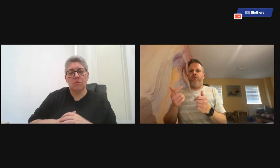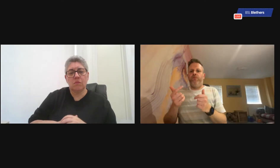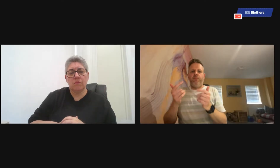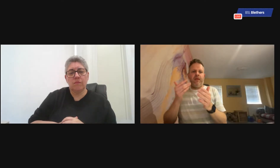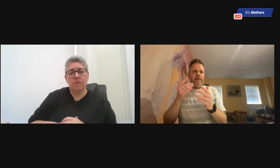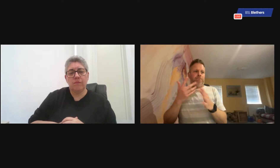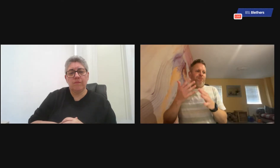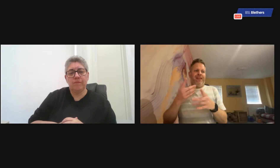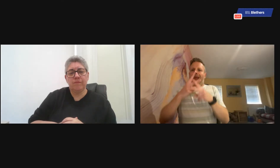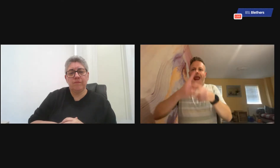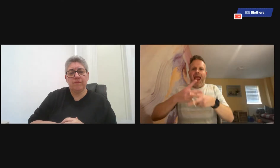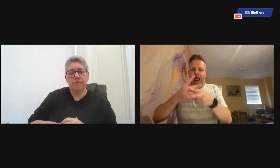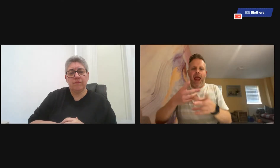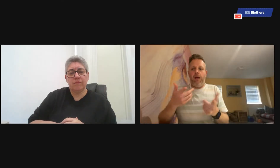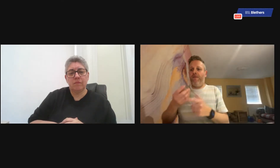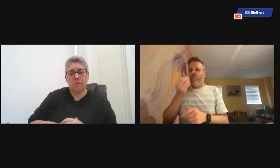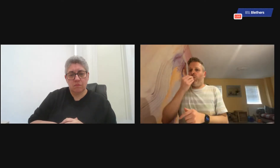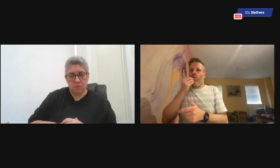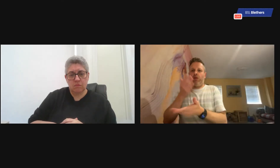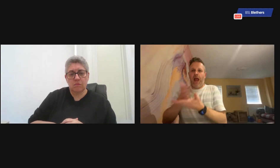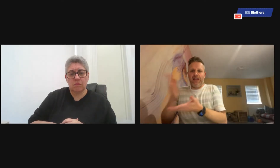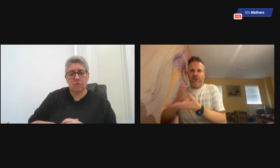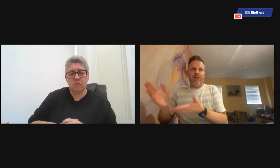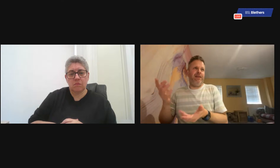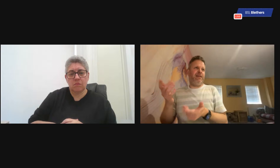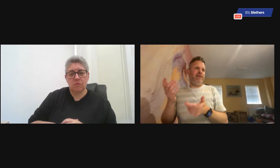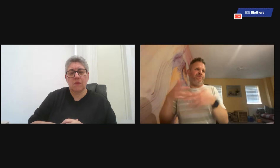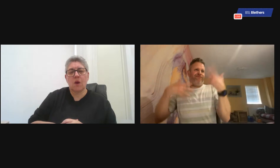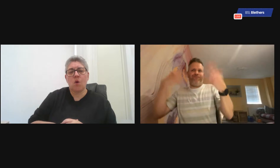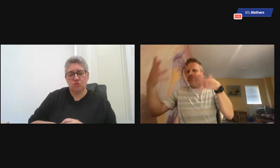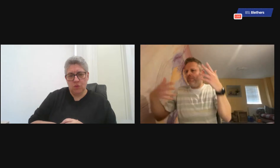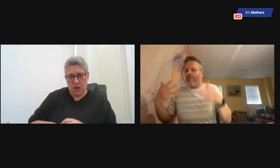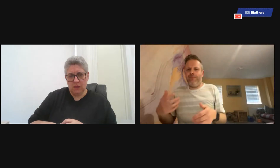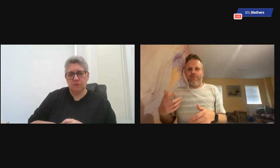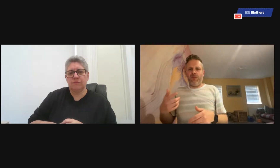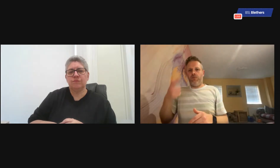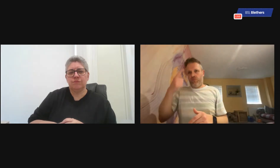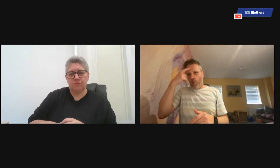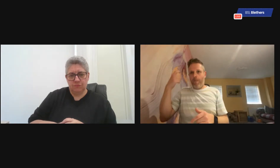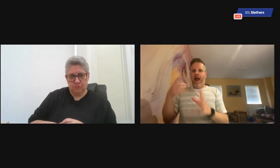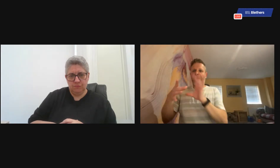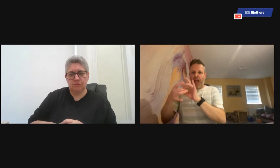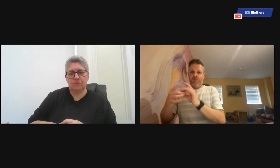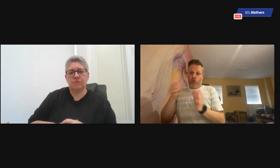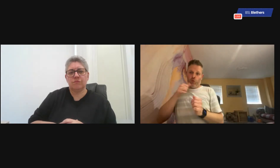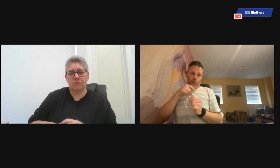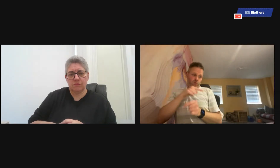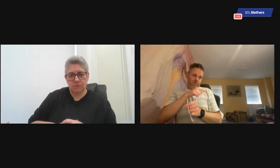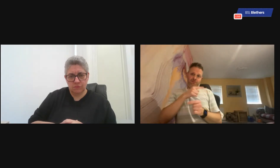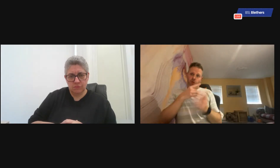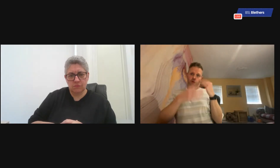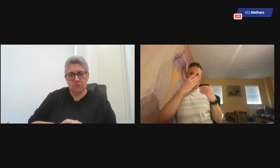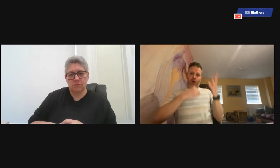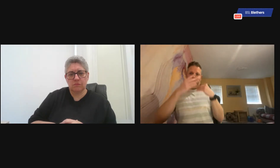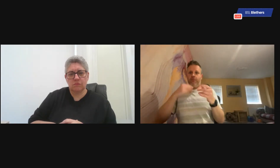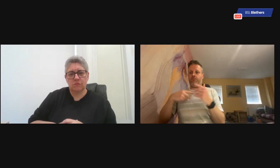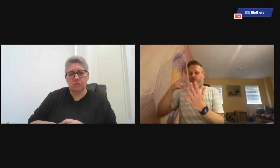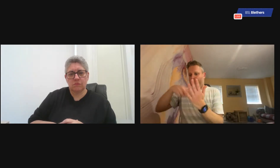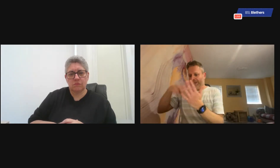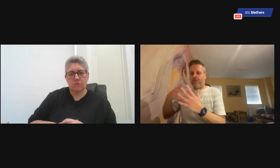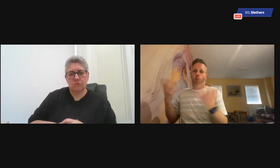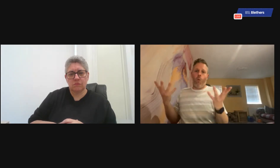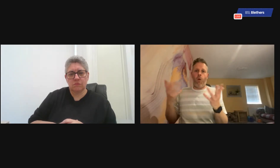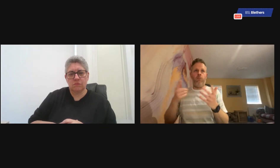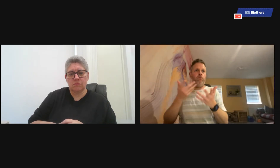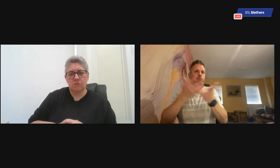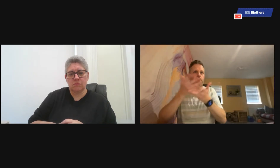through these different training sessions to show that you have been able to master things like trauma,